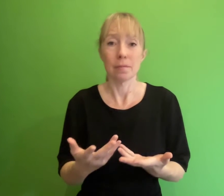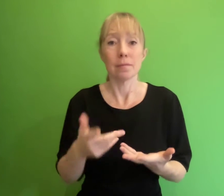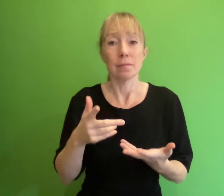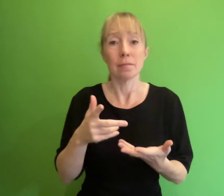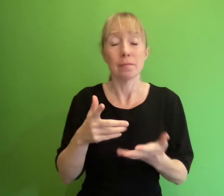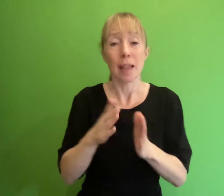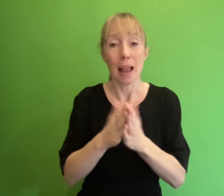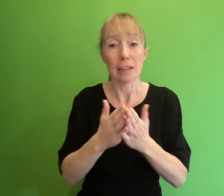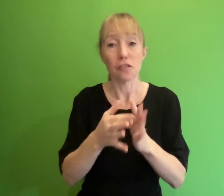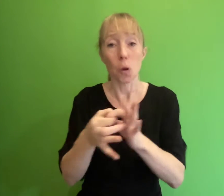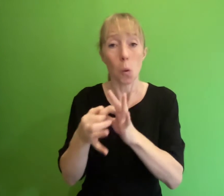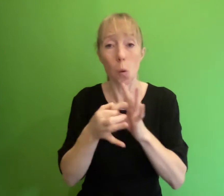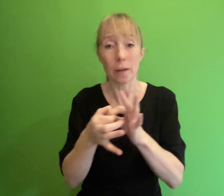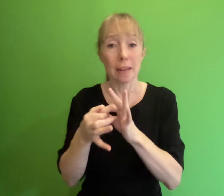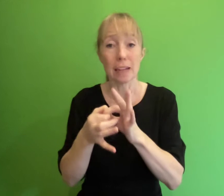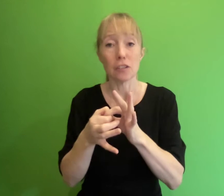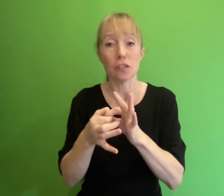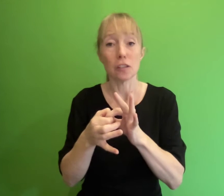Literature Organisation Survey respondent.